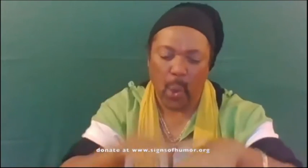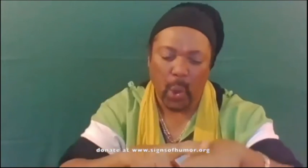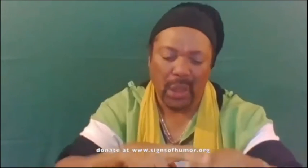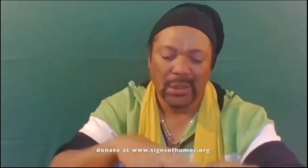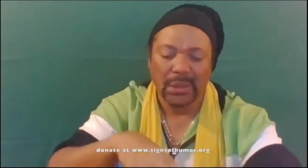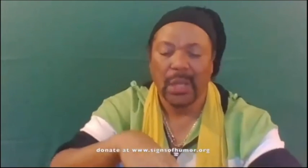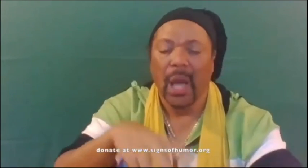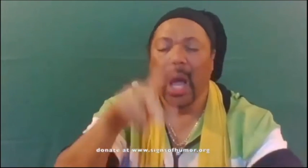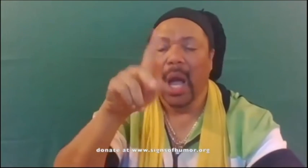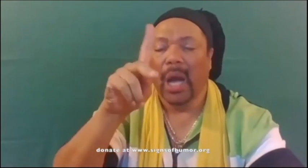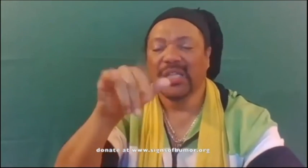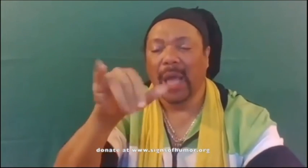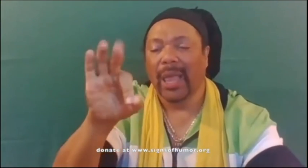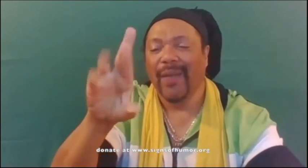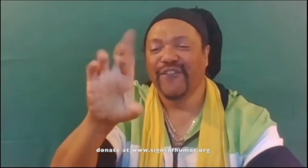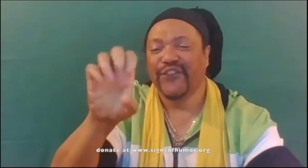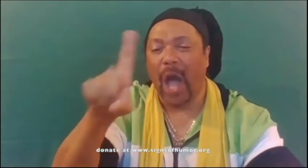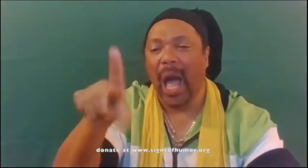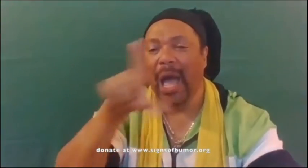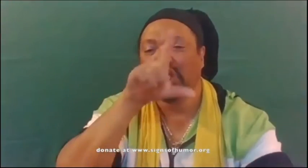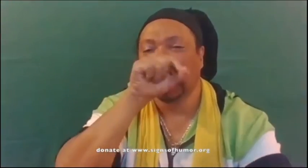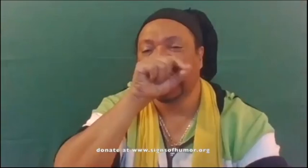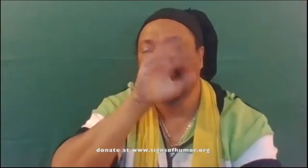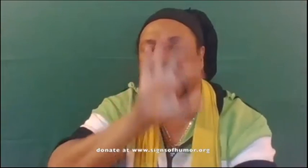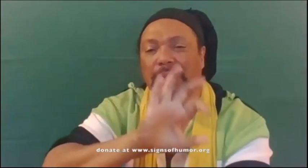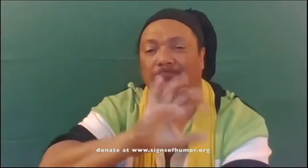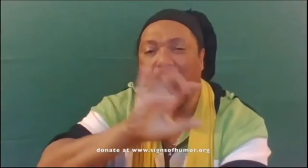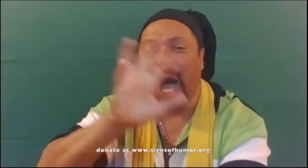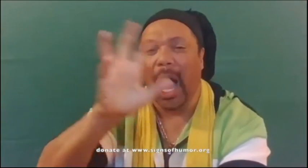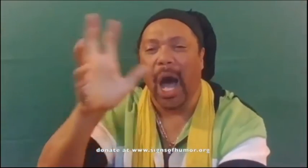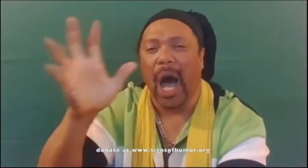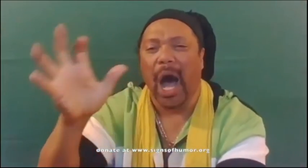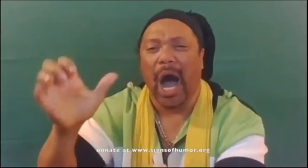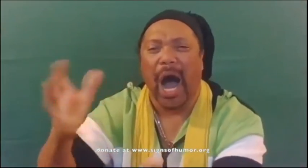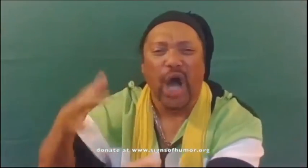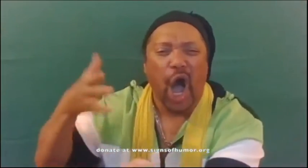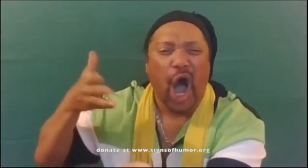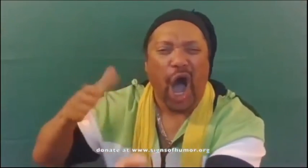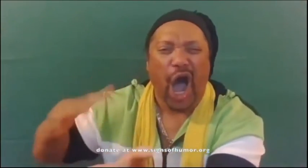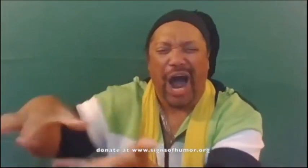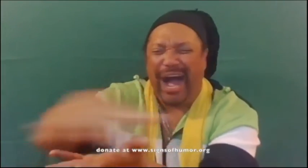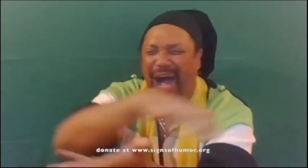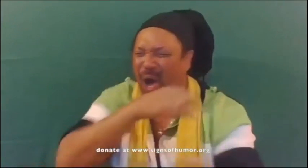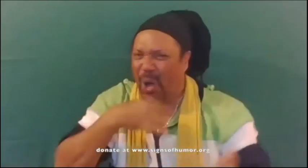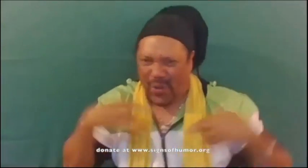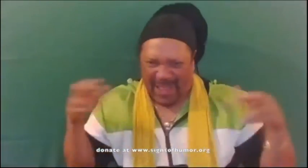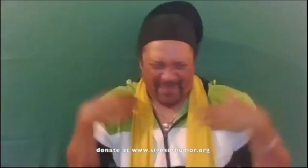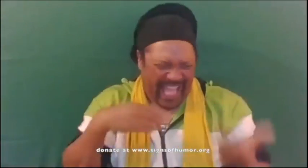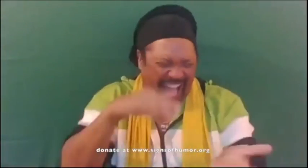And of course they done had some Kentucky Fried Chicken to go with it. Ain't nothing like some Kentucky Fried Chicken, a whole bucket